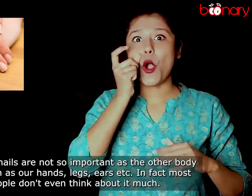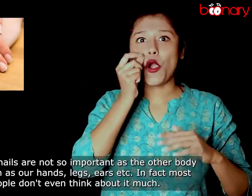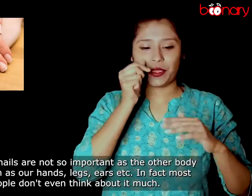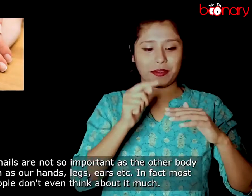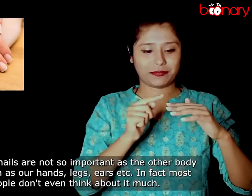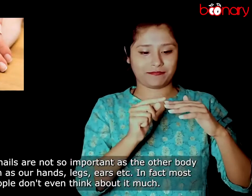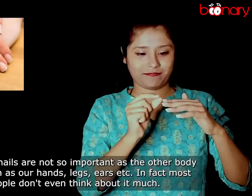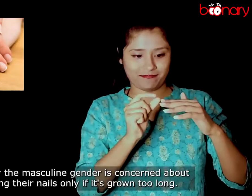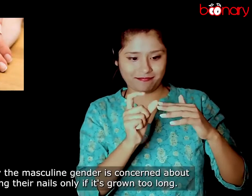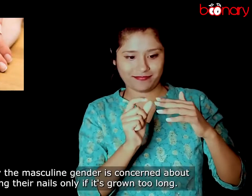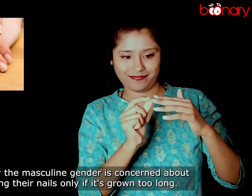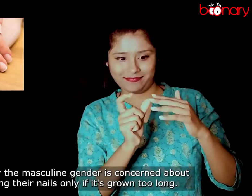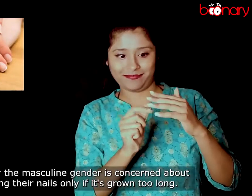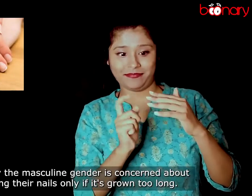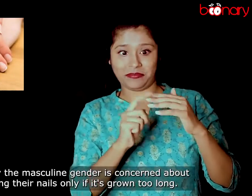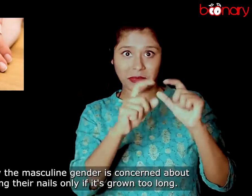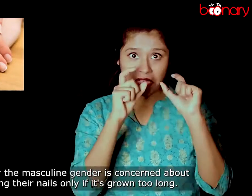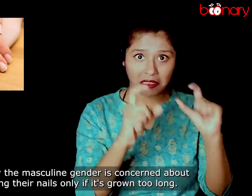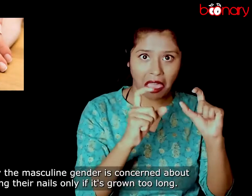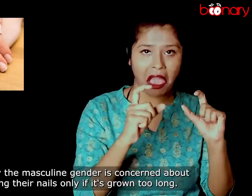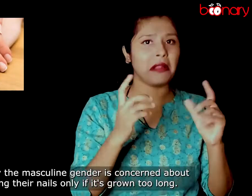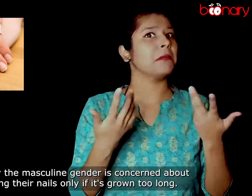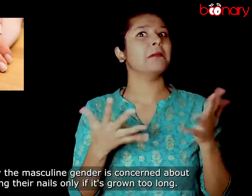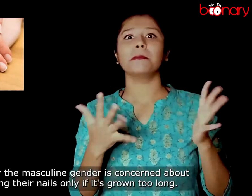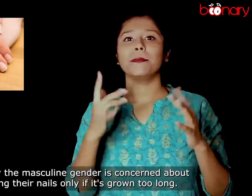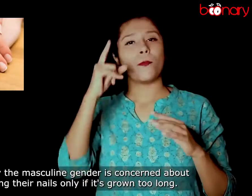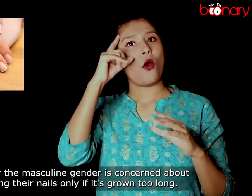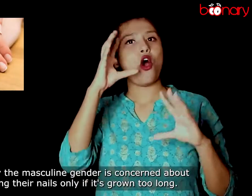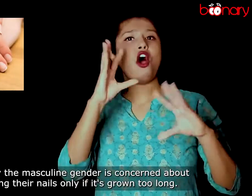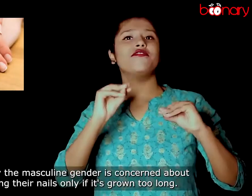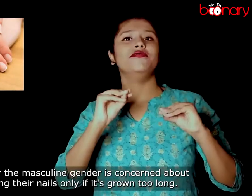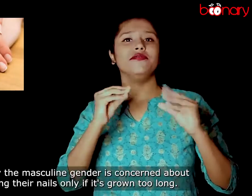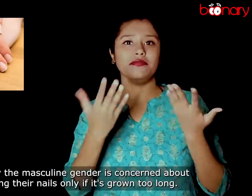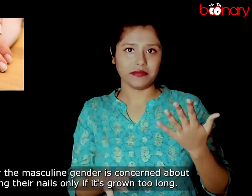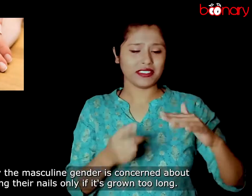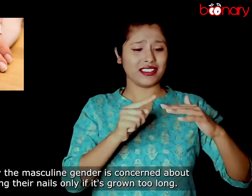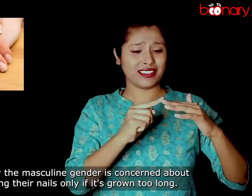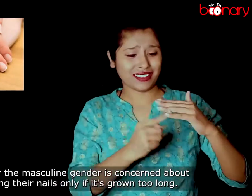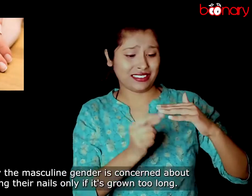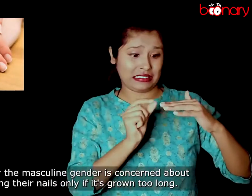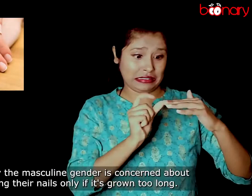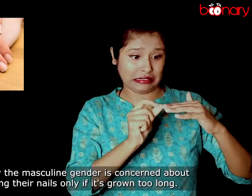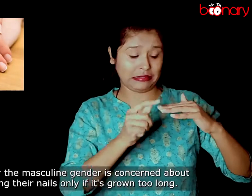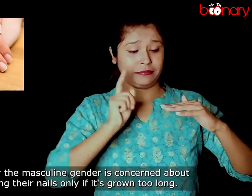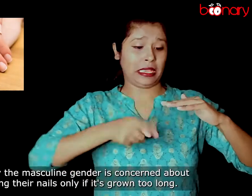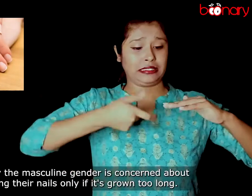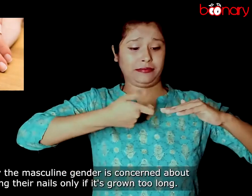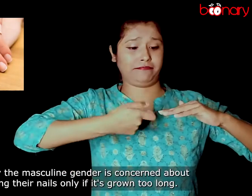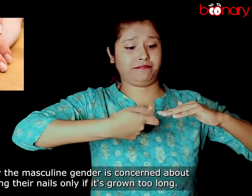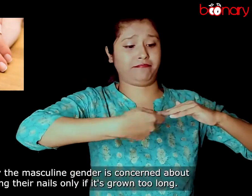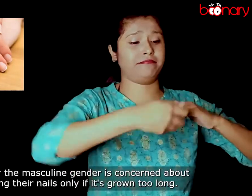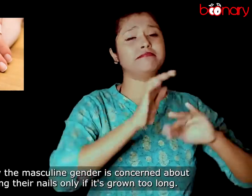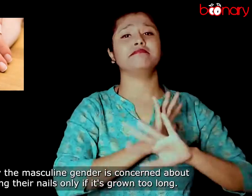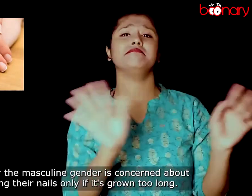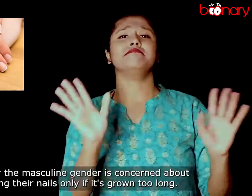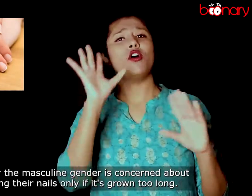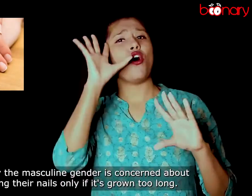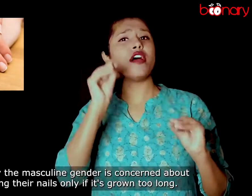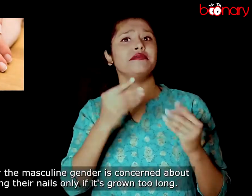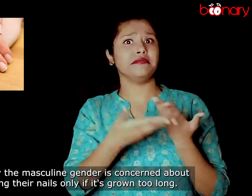much. Especially the masculine gender is concerned about trimming their nails only if it's grown too long.